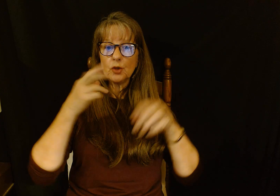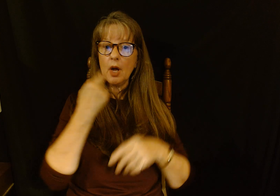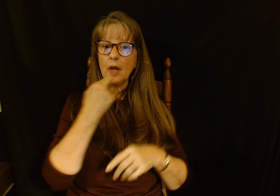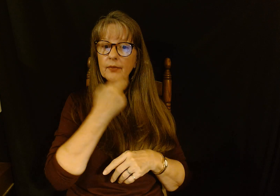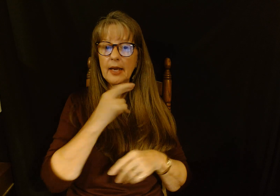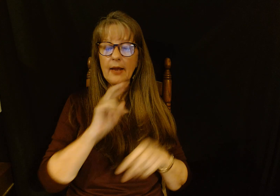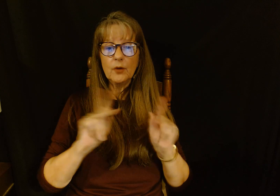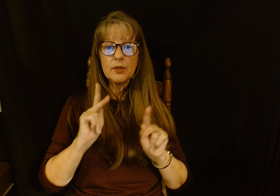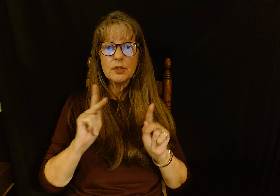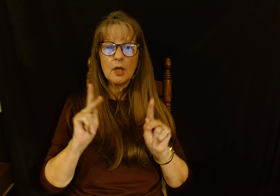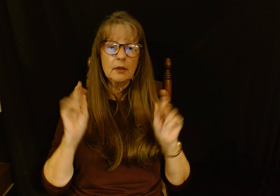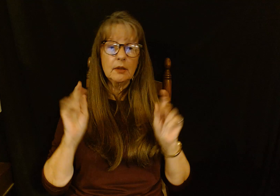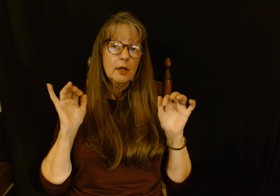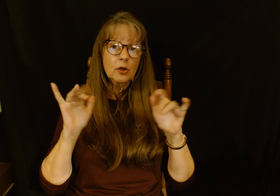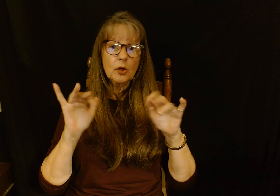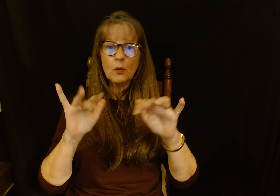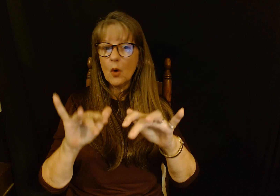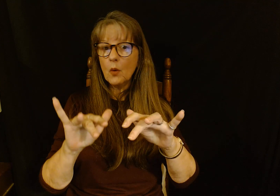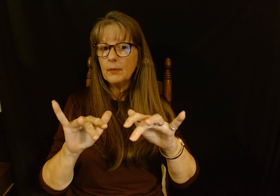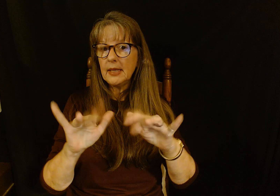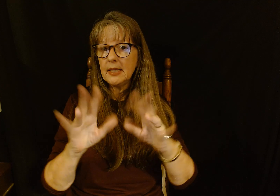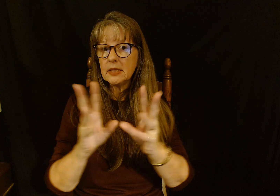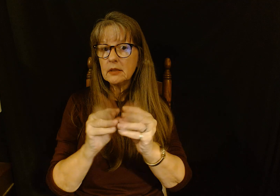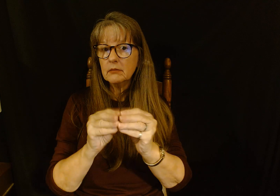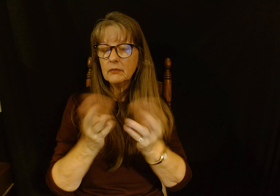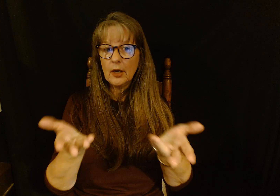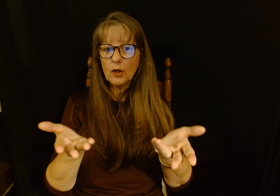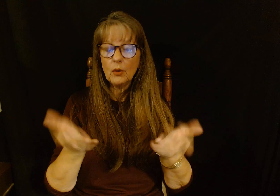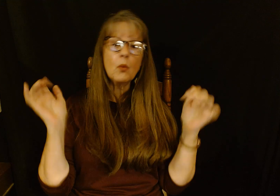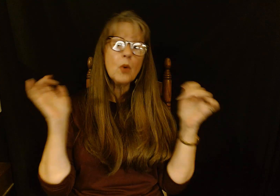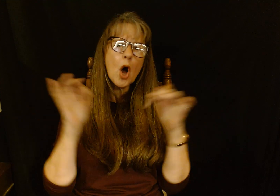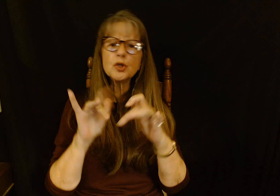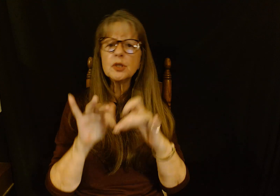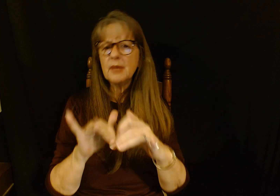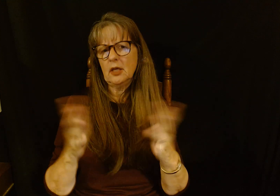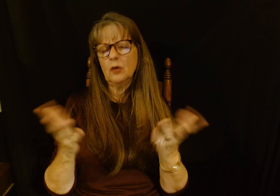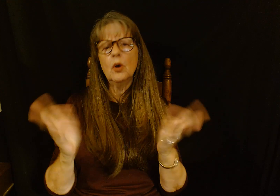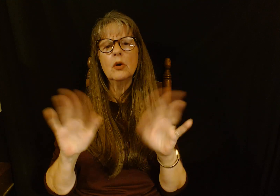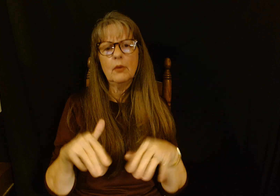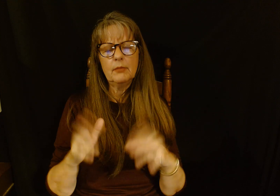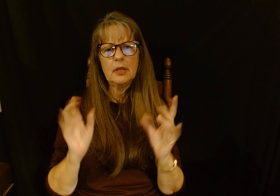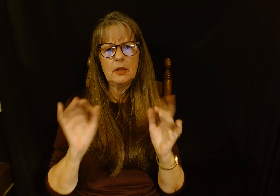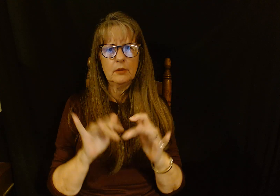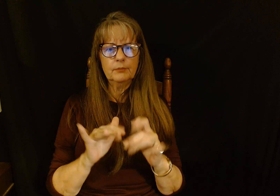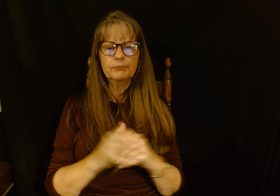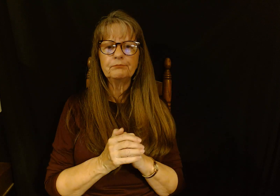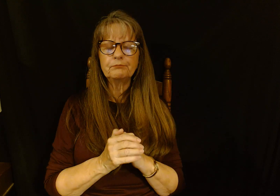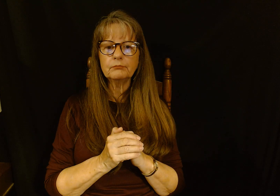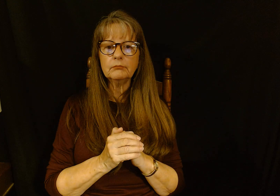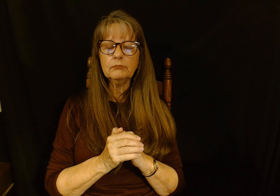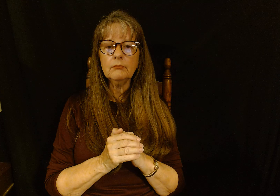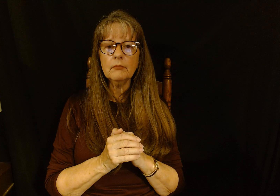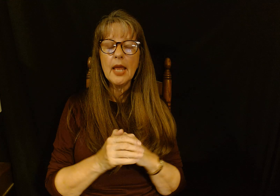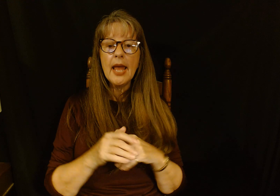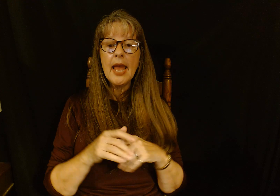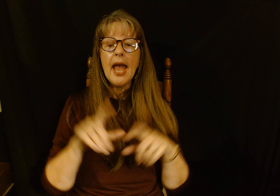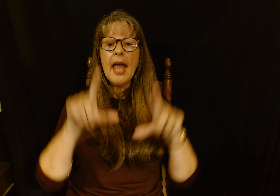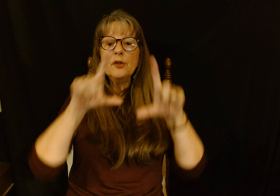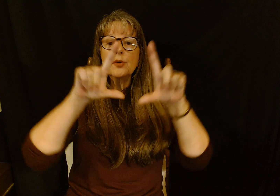restaurant that everyone's going to, go and meet there, I'll just meet there. We'll all go and meet there. And you can